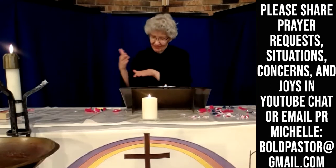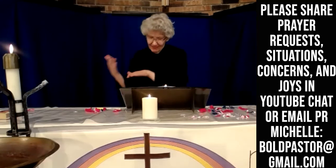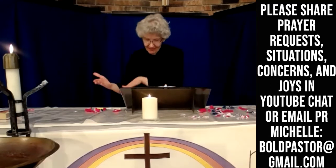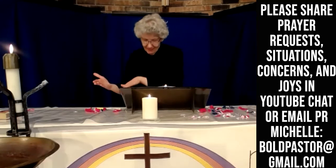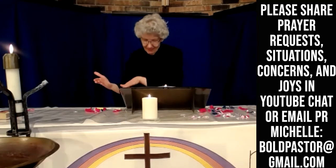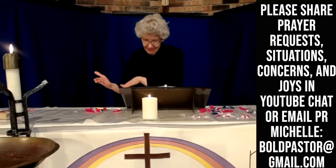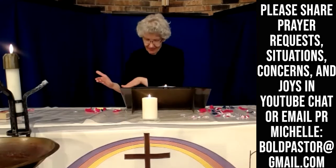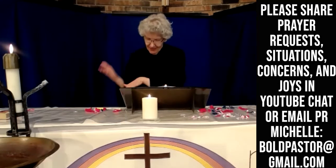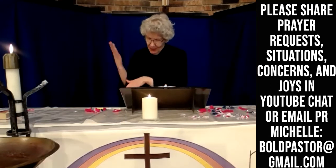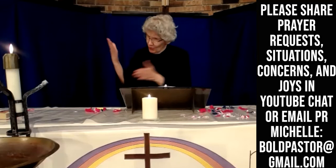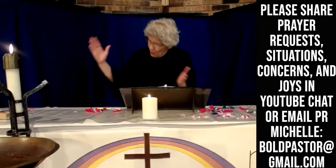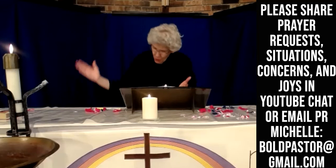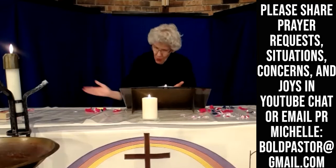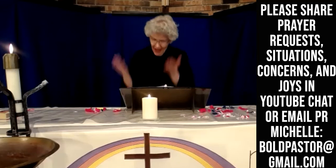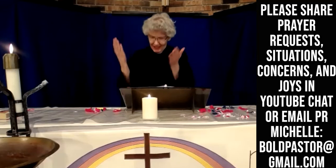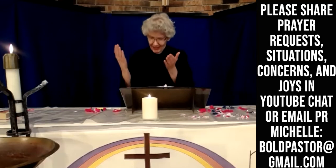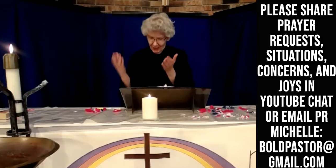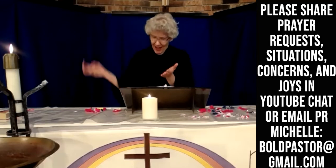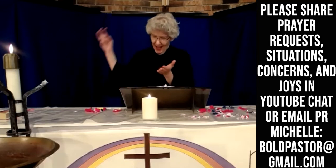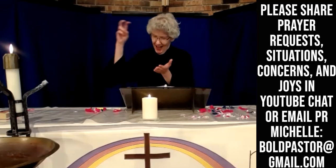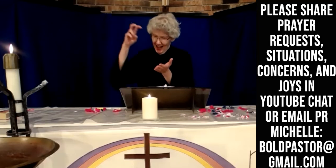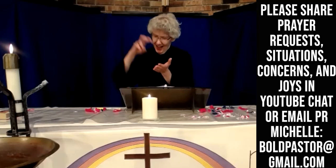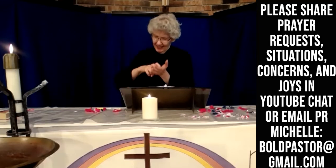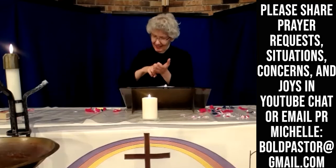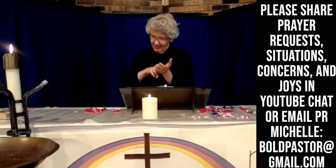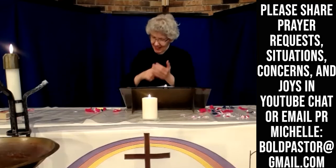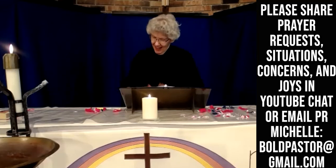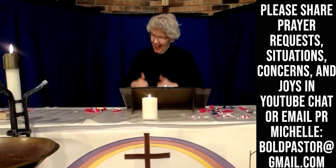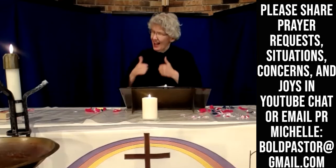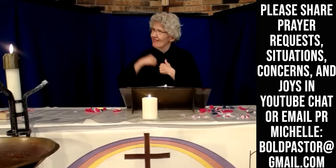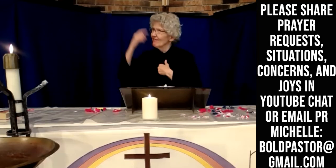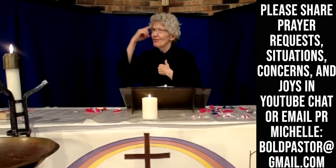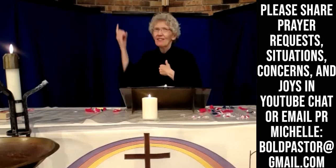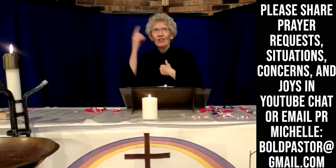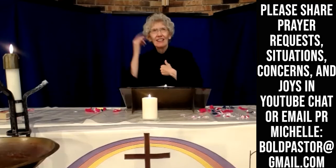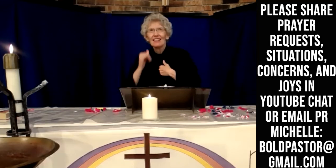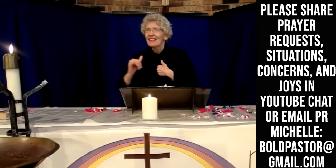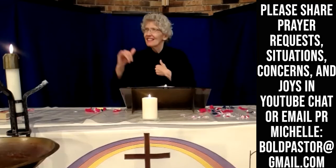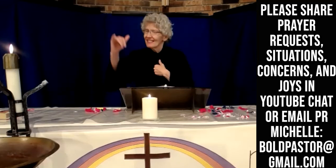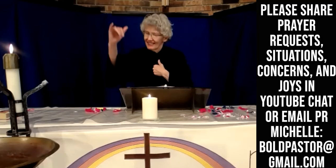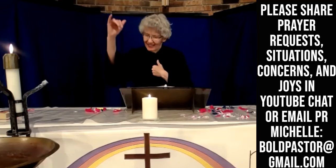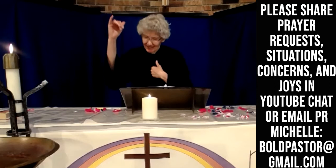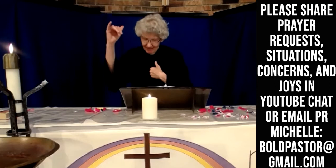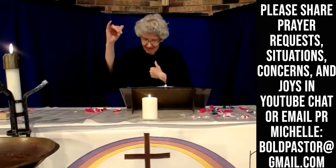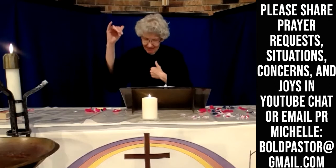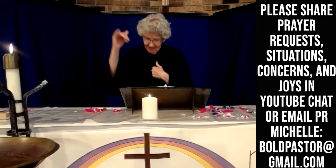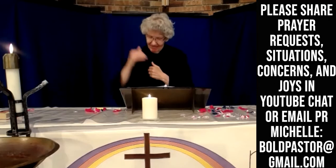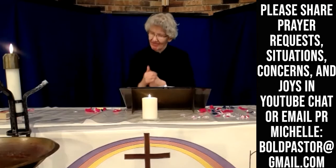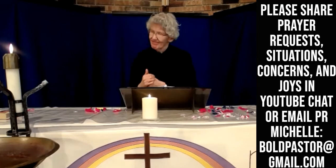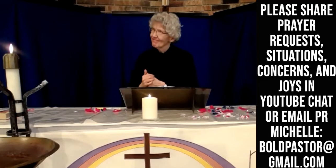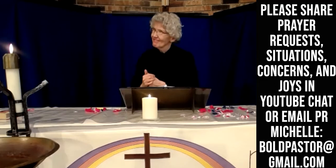Lord Jesus Christ, you conquered death. You rose from the dead and are alive